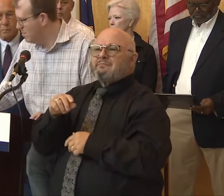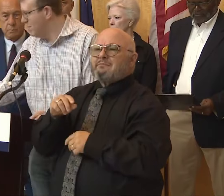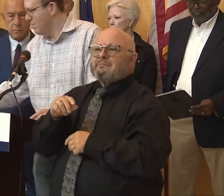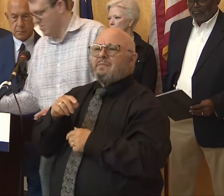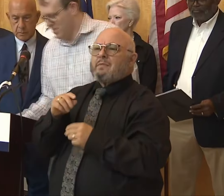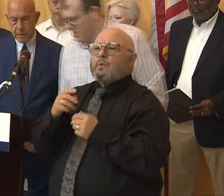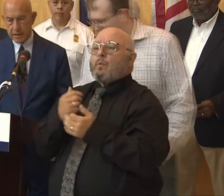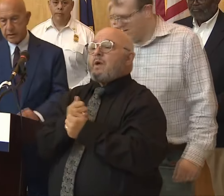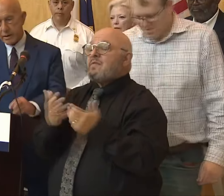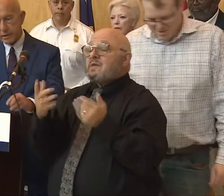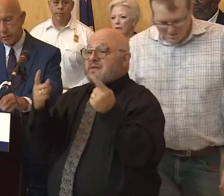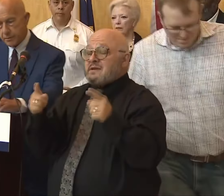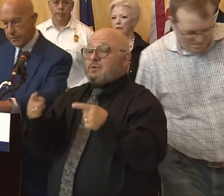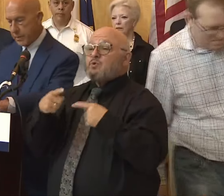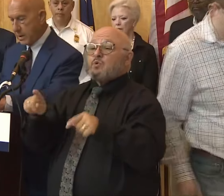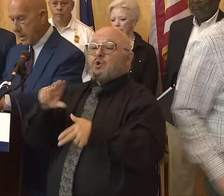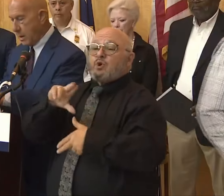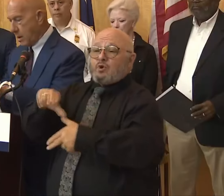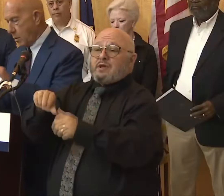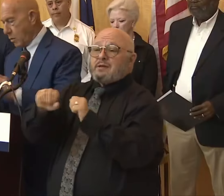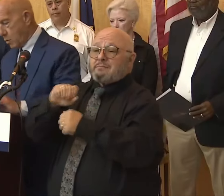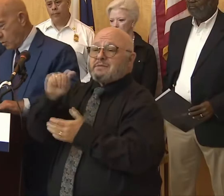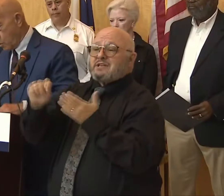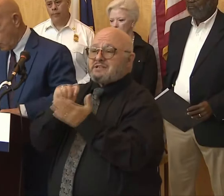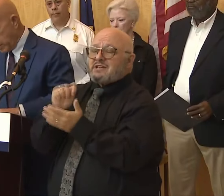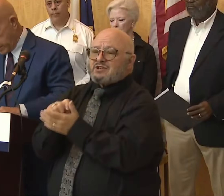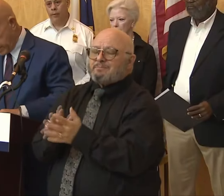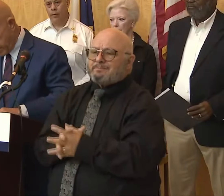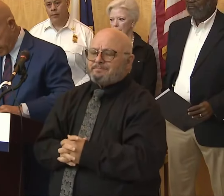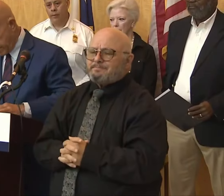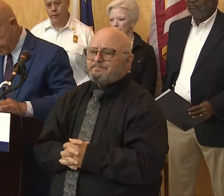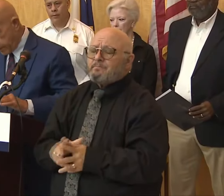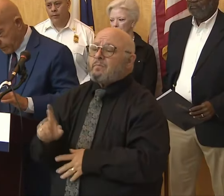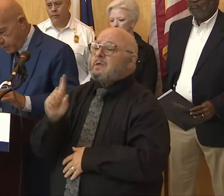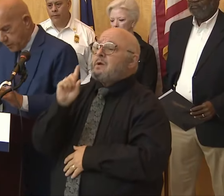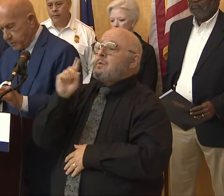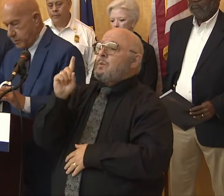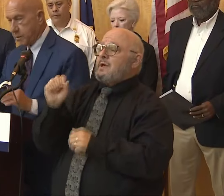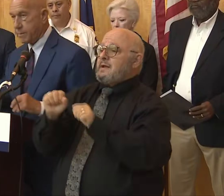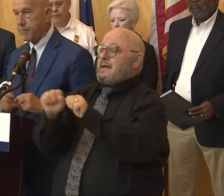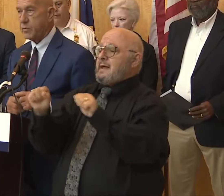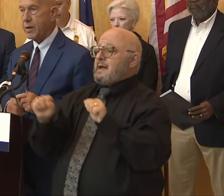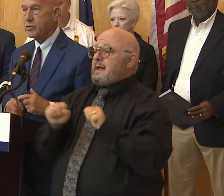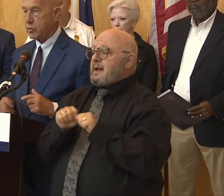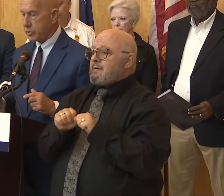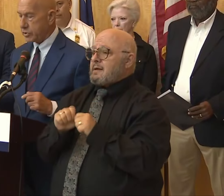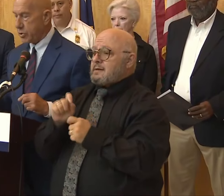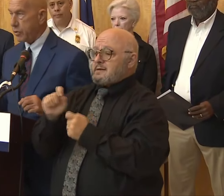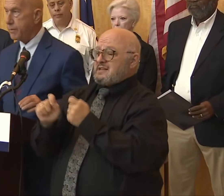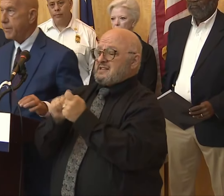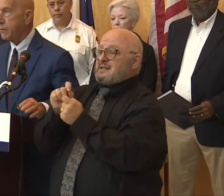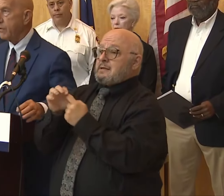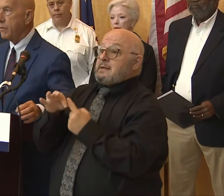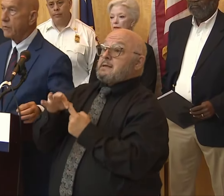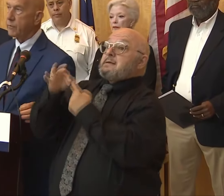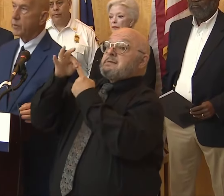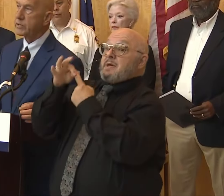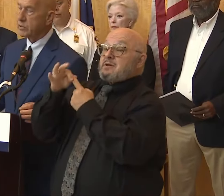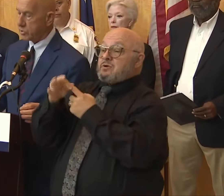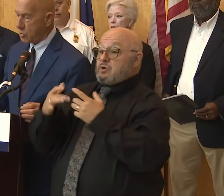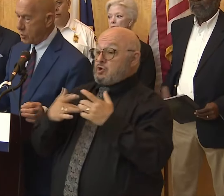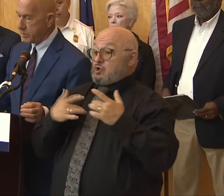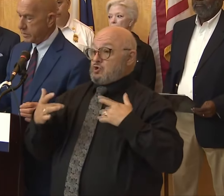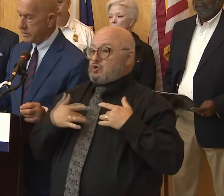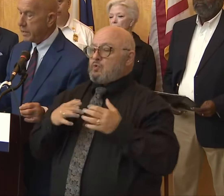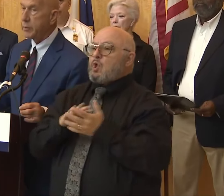you. Yeah, thank you. One area of special concern that we've learned from